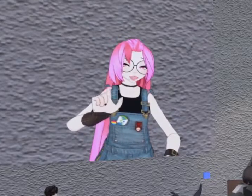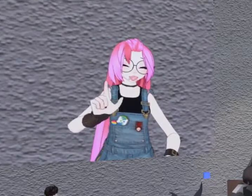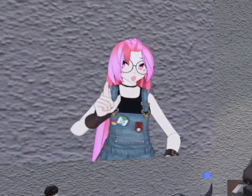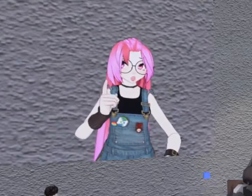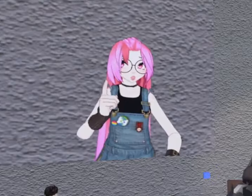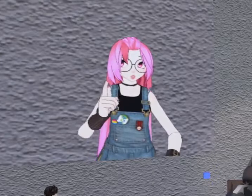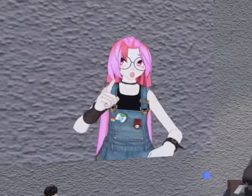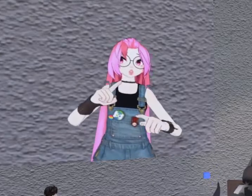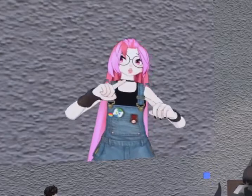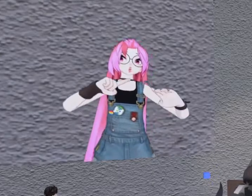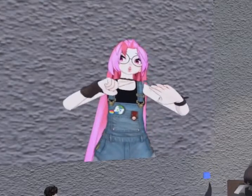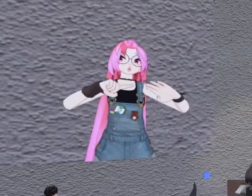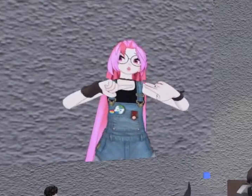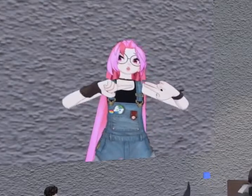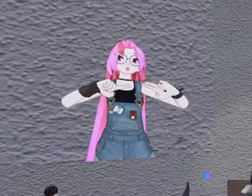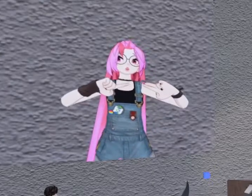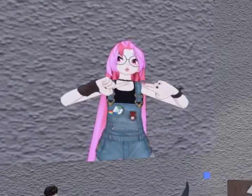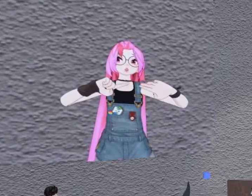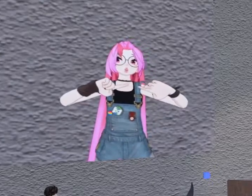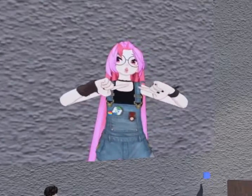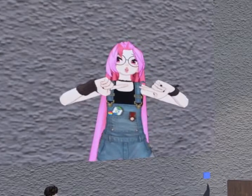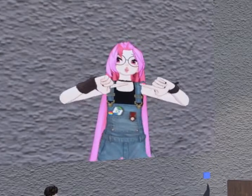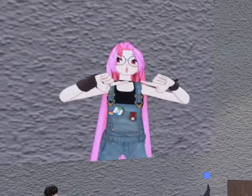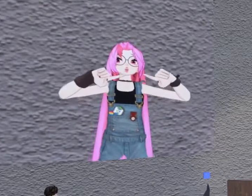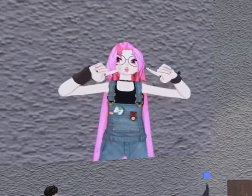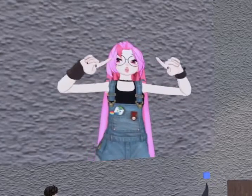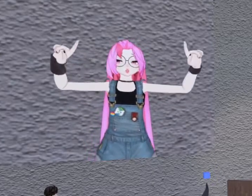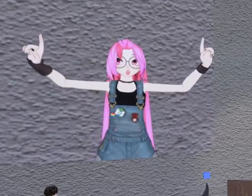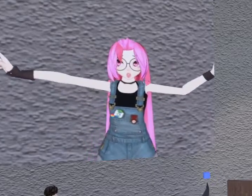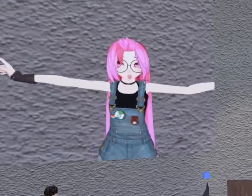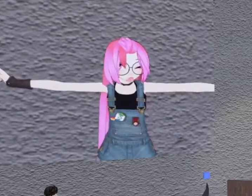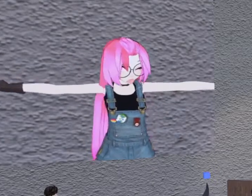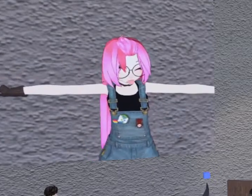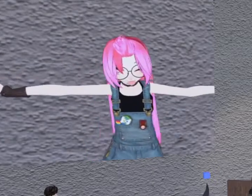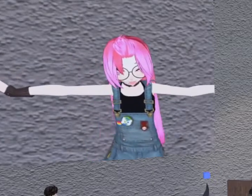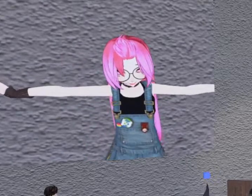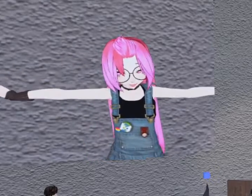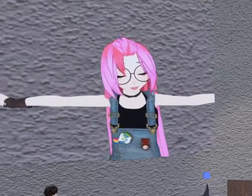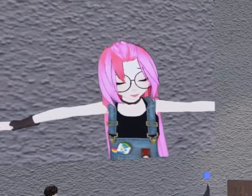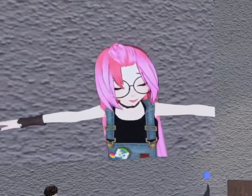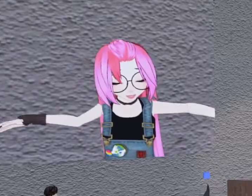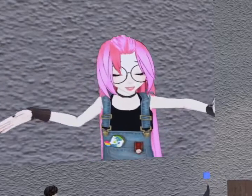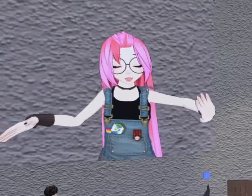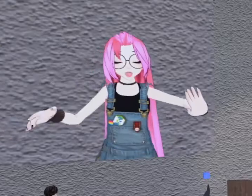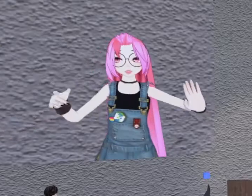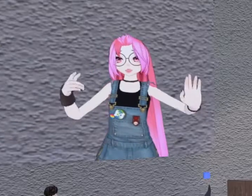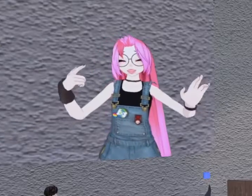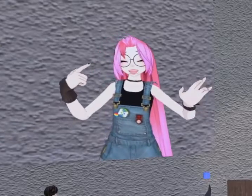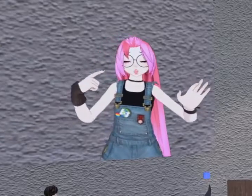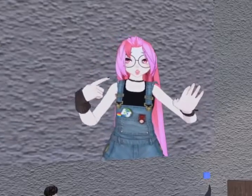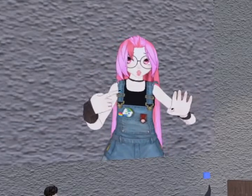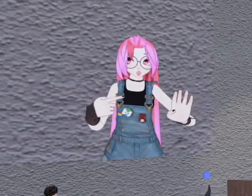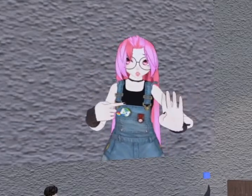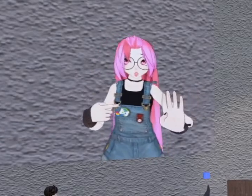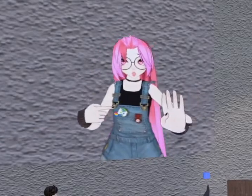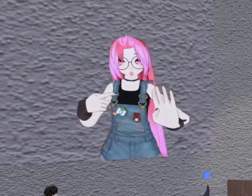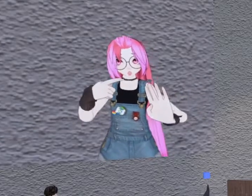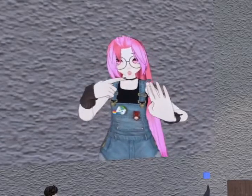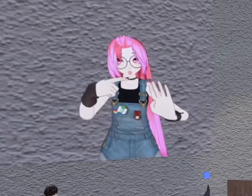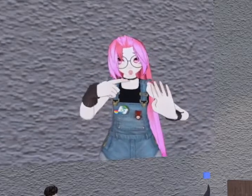Gold? Okay, so there are so many different variations. I think there's about 4. I'll